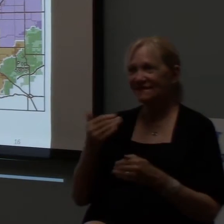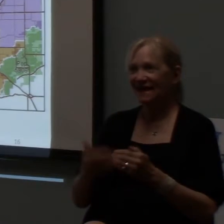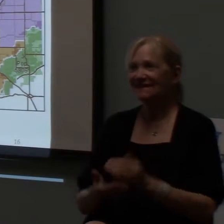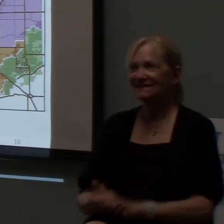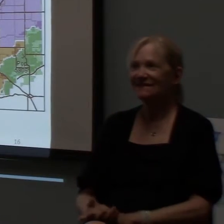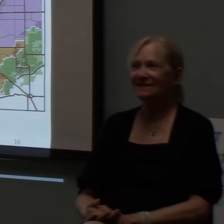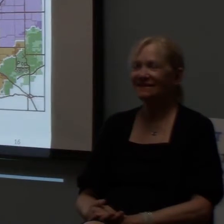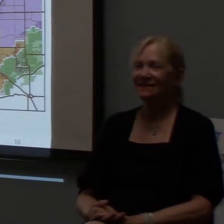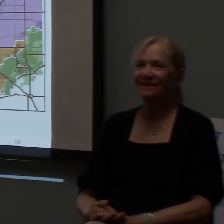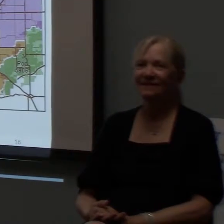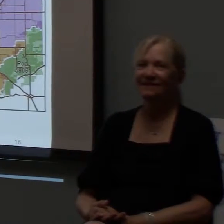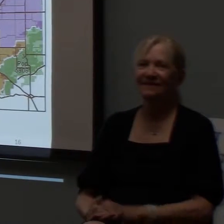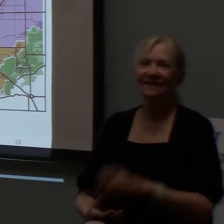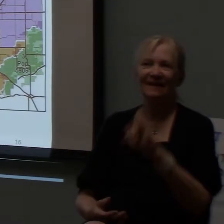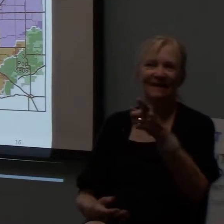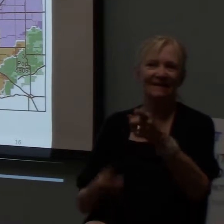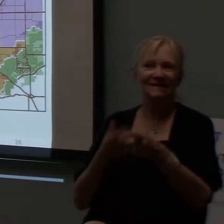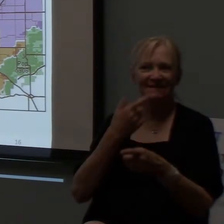His first name's Jerry.